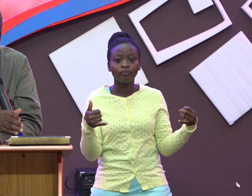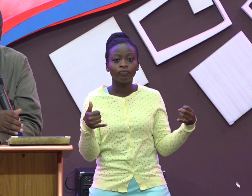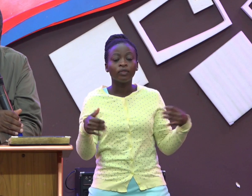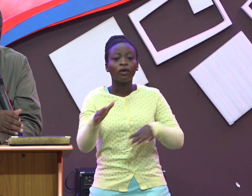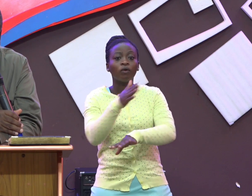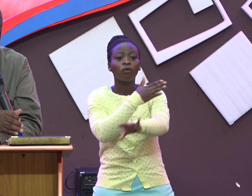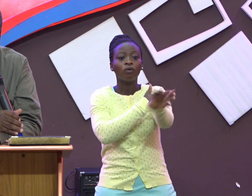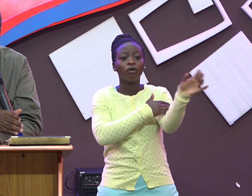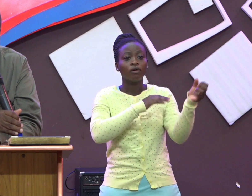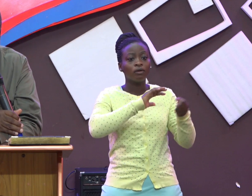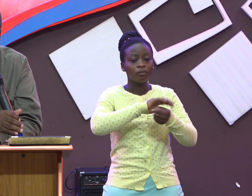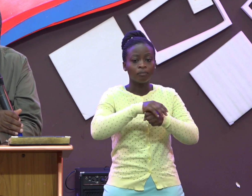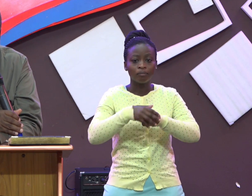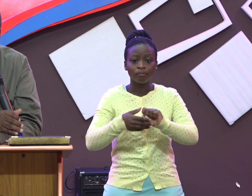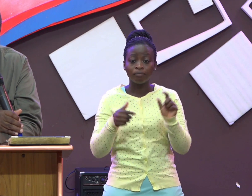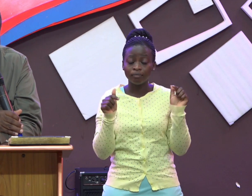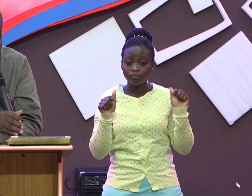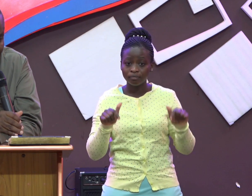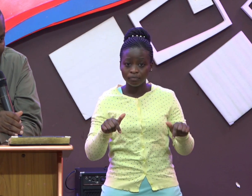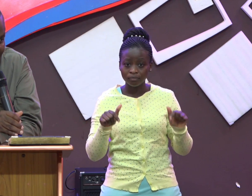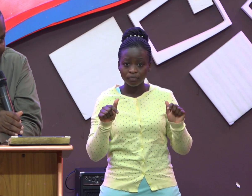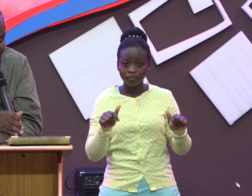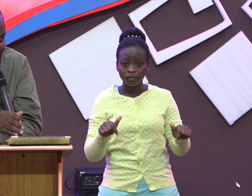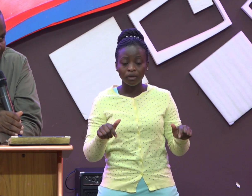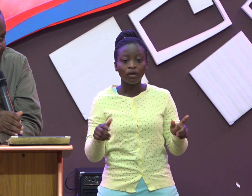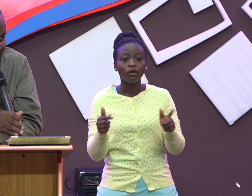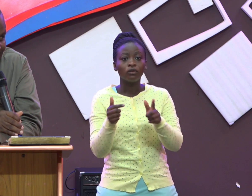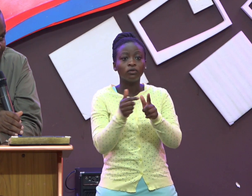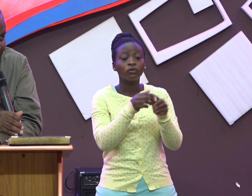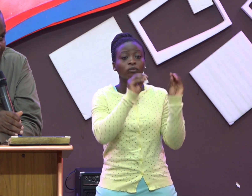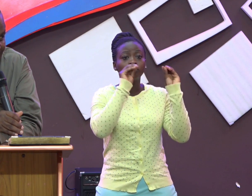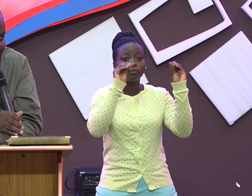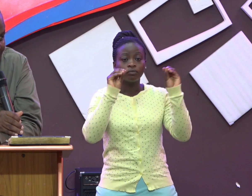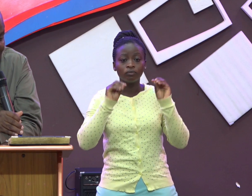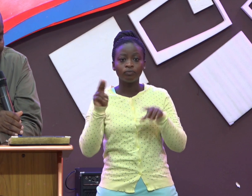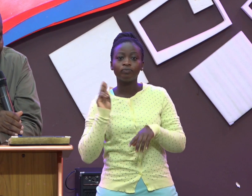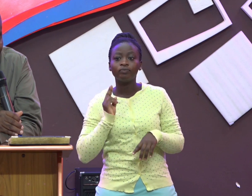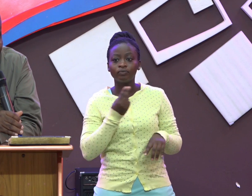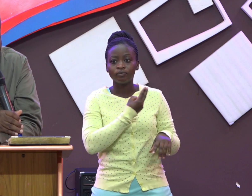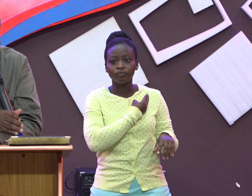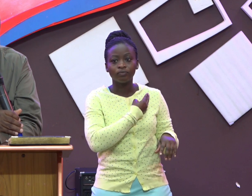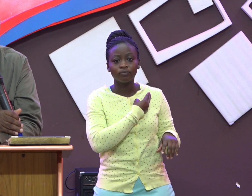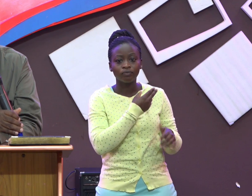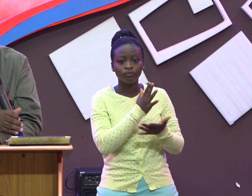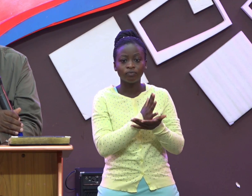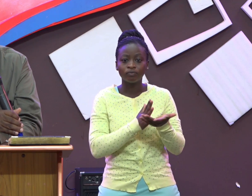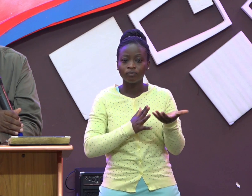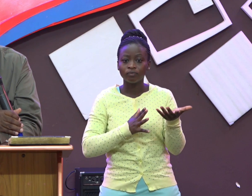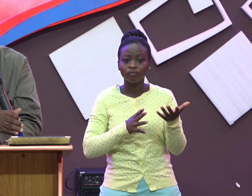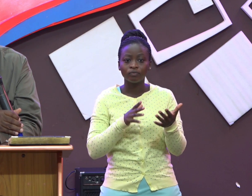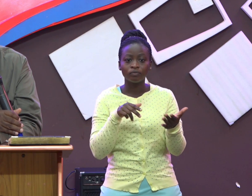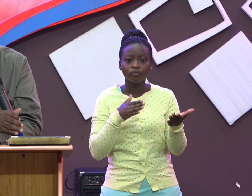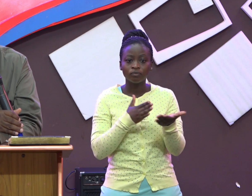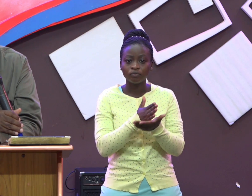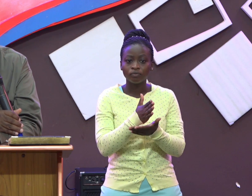olunaku luno. God has made for us this day. Abe n'amazima ge gatumanyisa. That he may show us some truth. Amazima ge gasumulula.